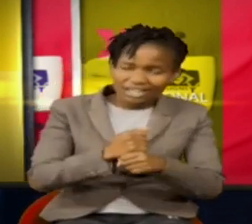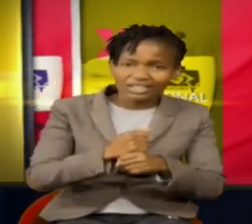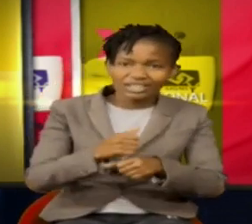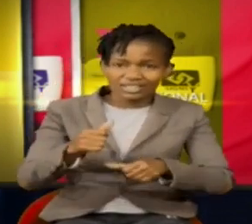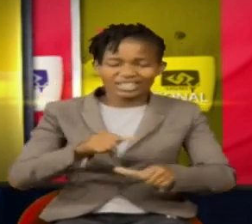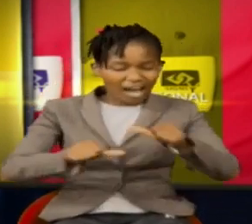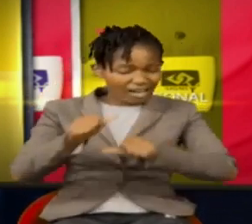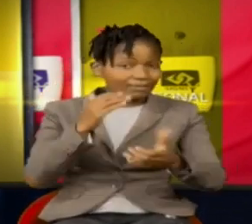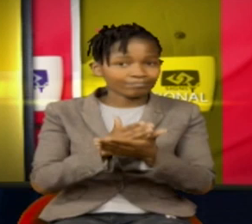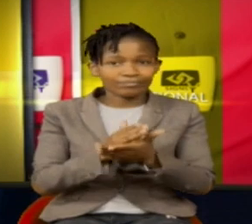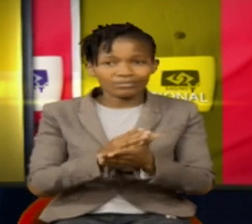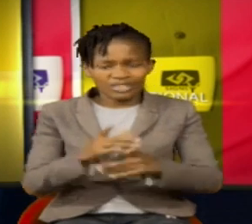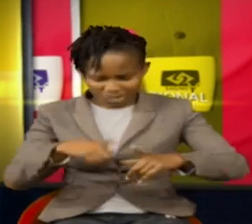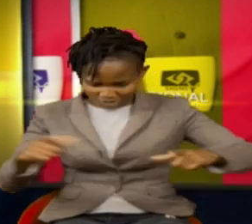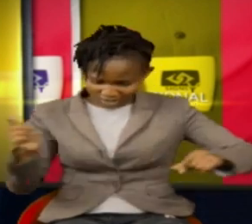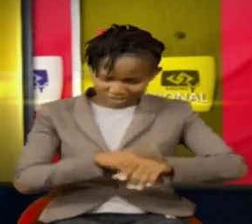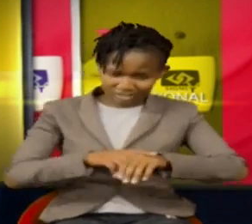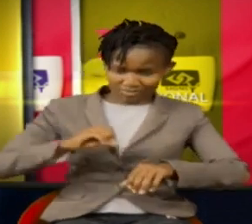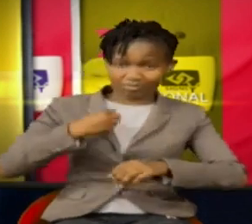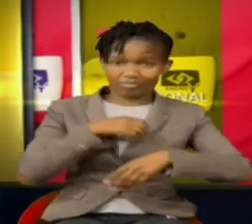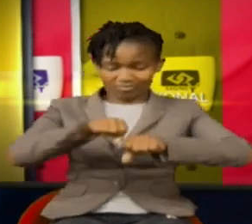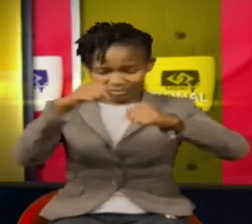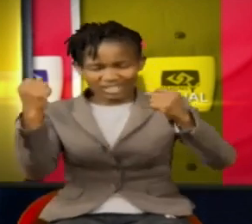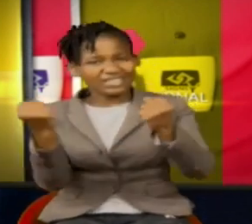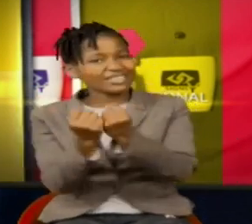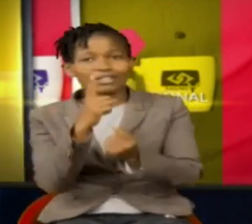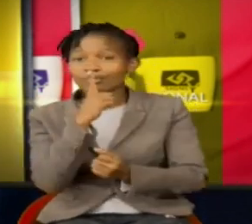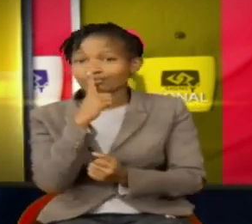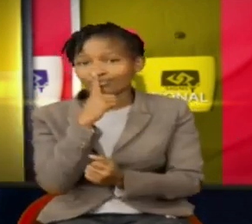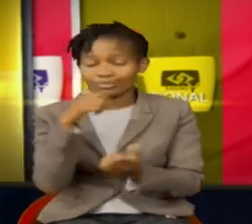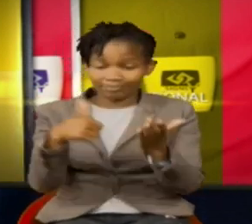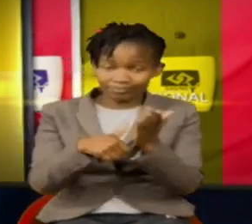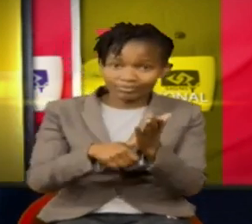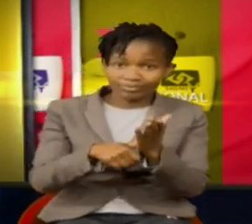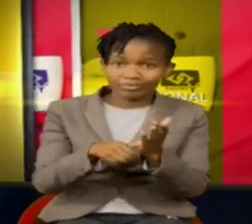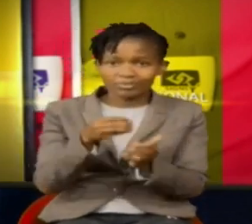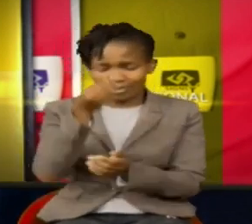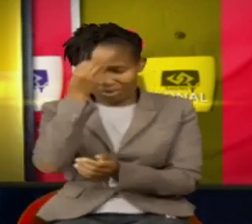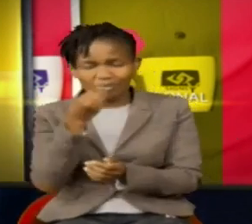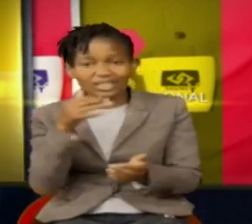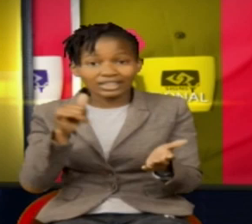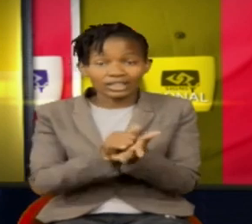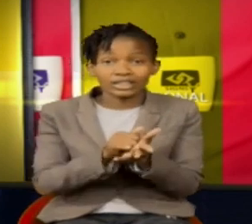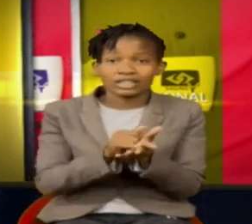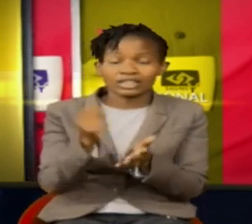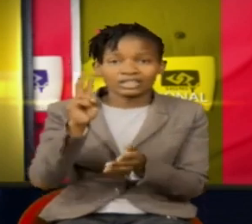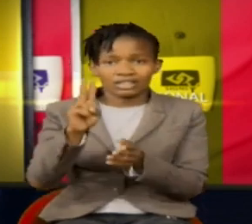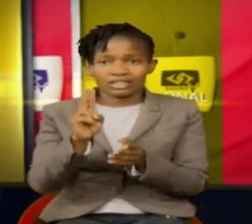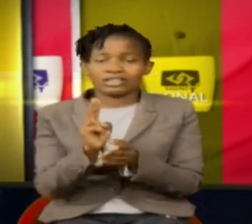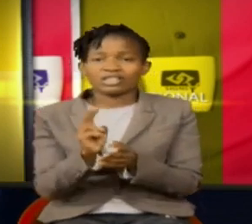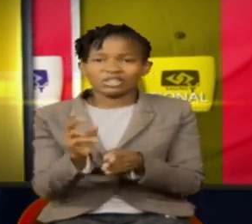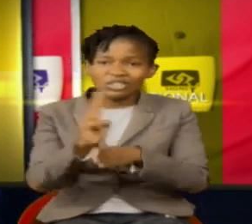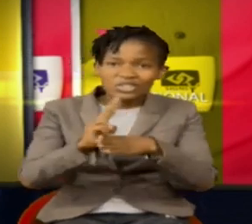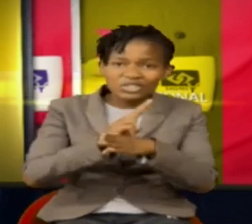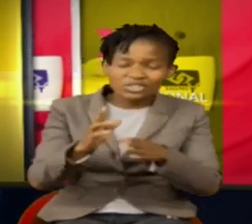And for a long time, our society has been very, very silent on the matter. We are pretending that these teenies are not engaging in sex. They are good